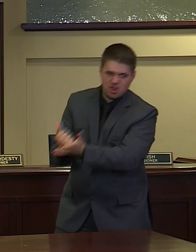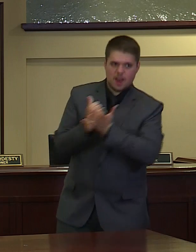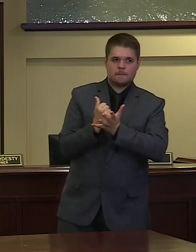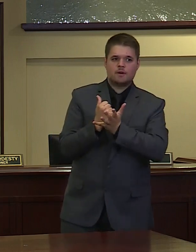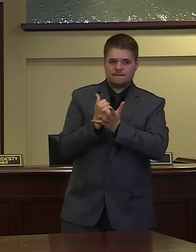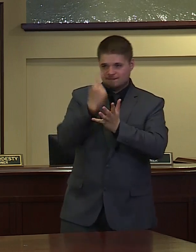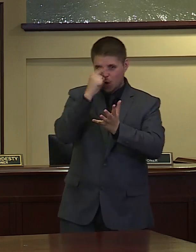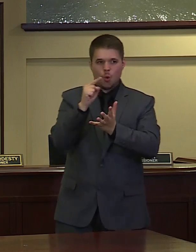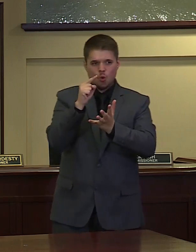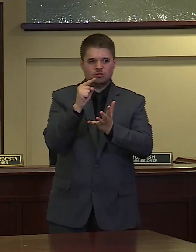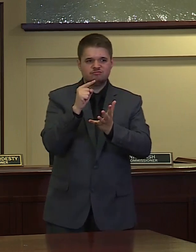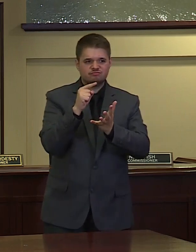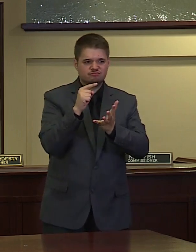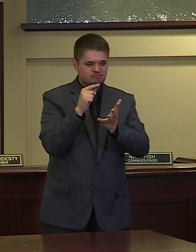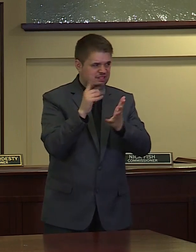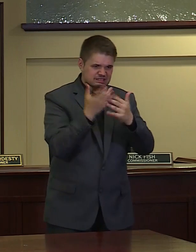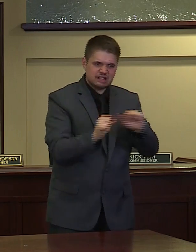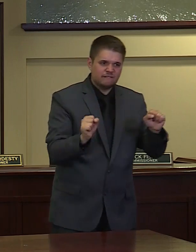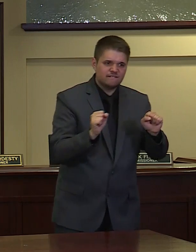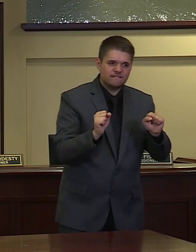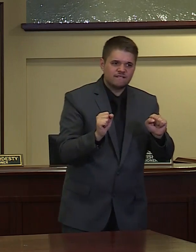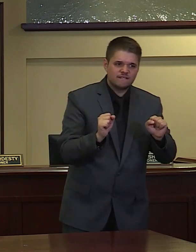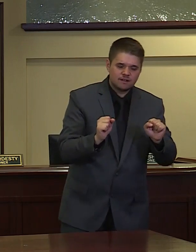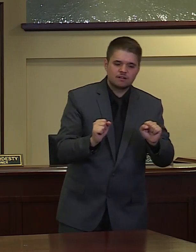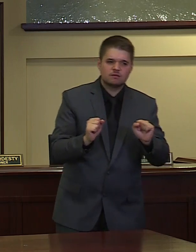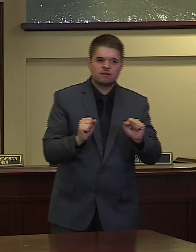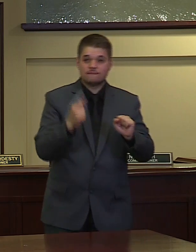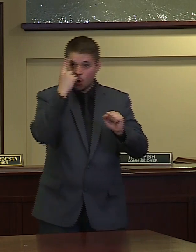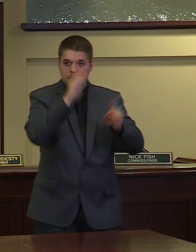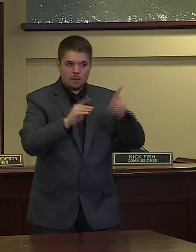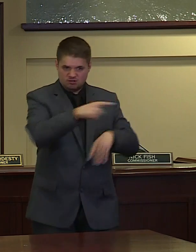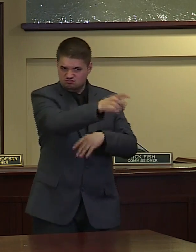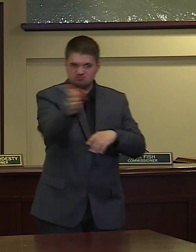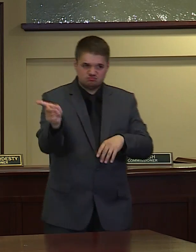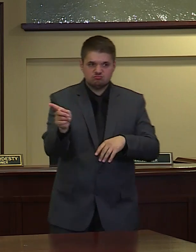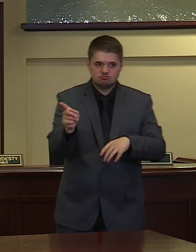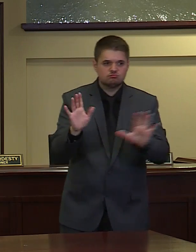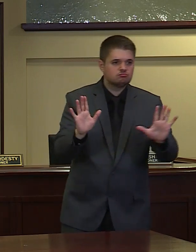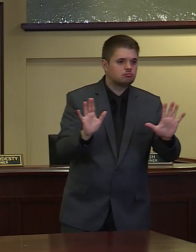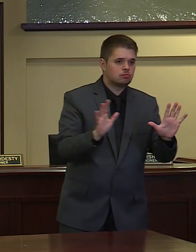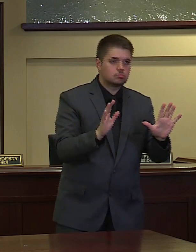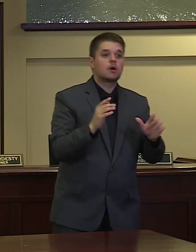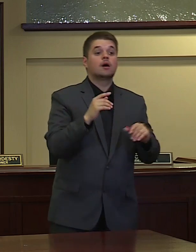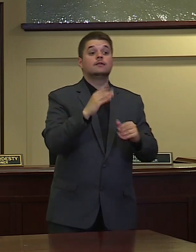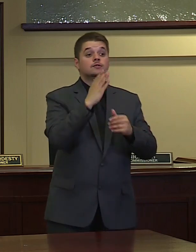resources, facilities, safety, or their crowd management